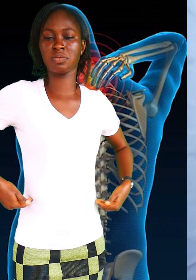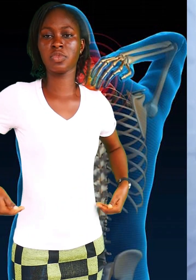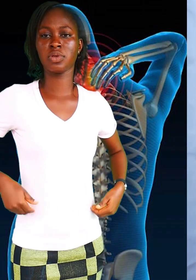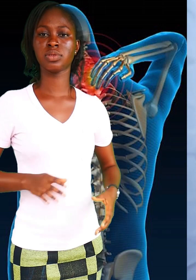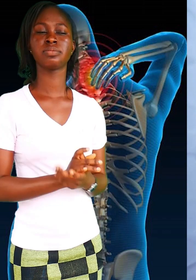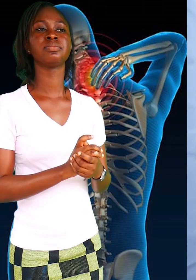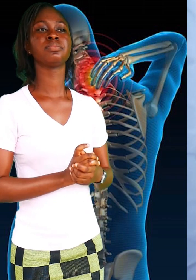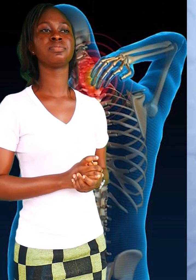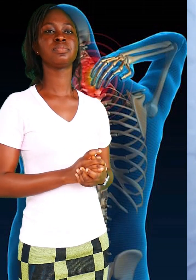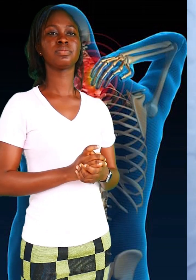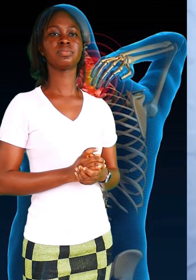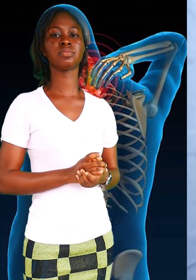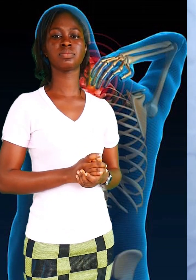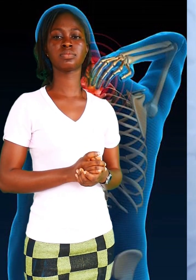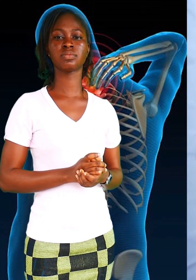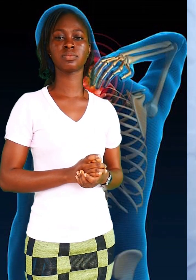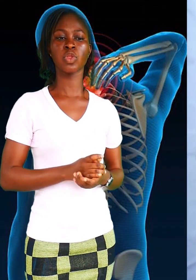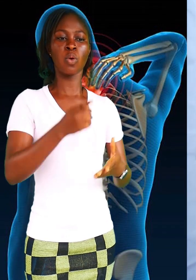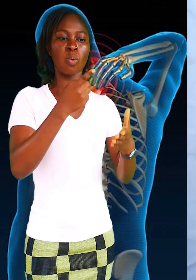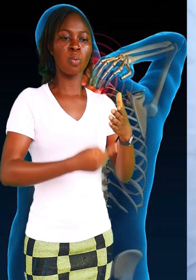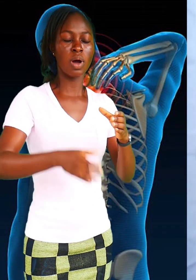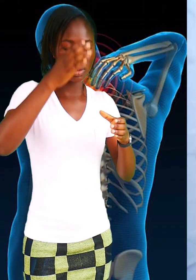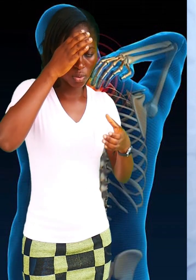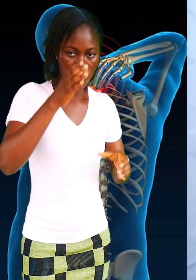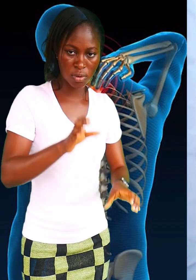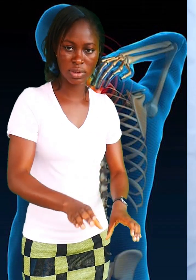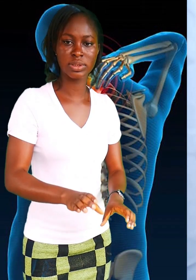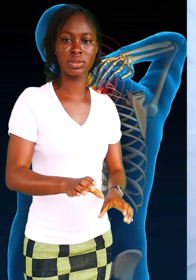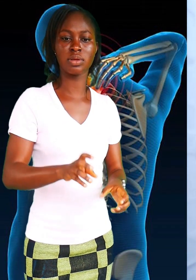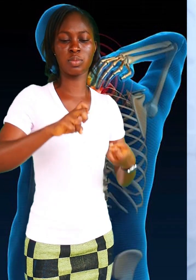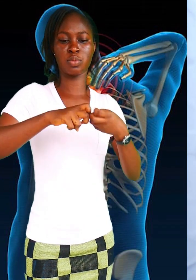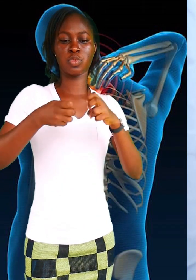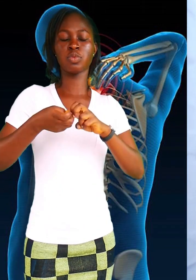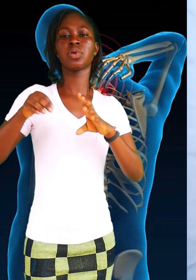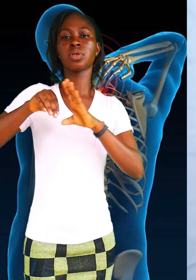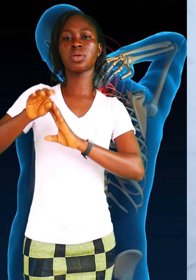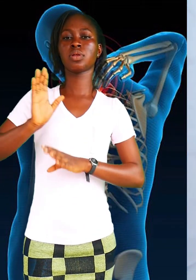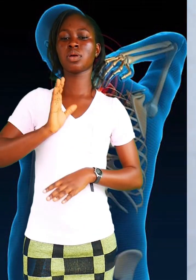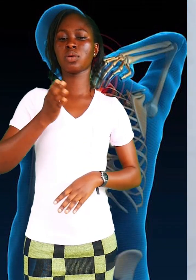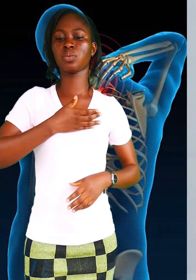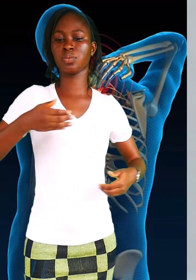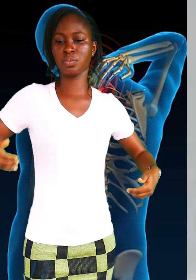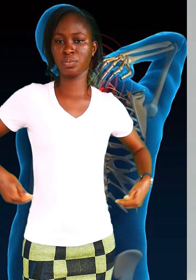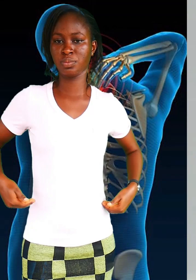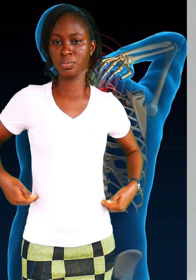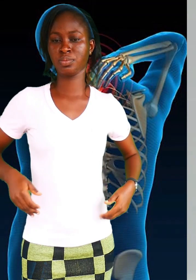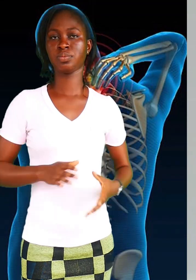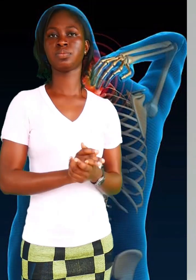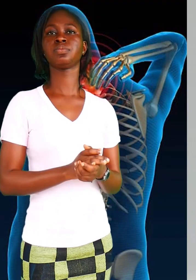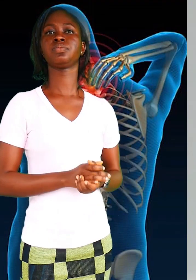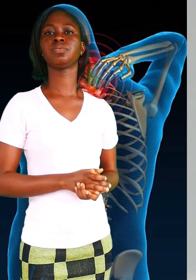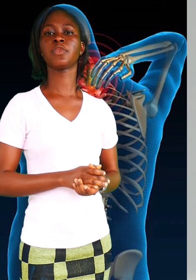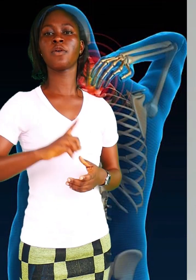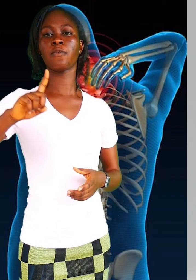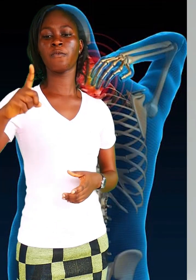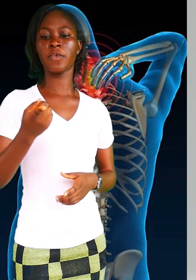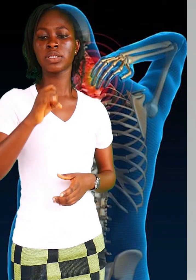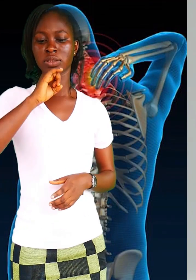Sicino. No more timid how back, ye decay, a ye a jumadin. Ubi a ye jumadin